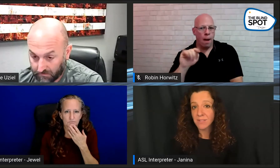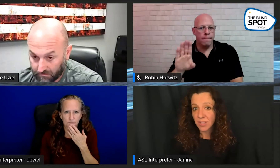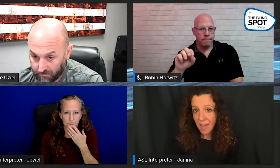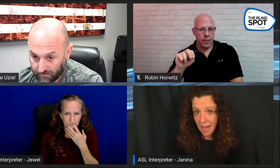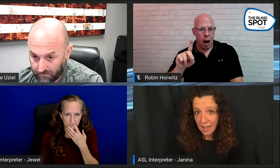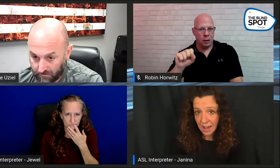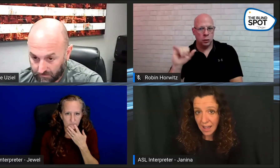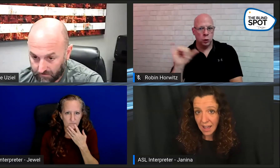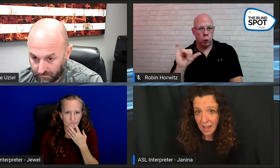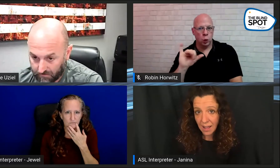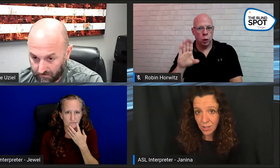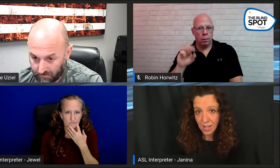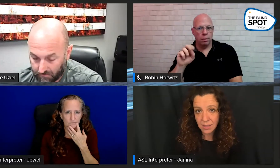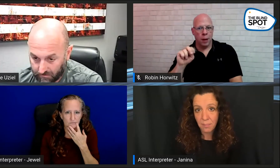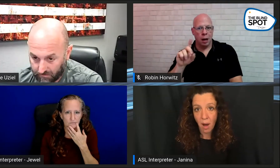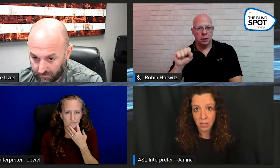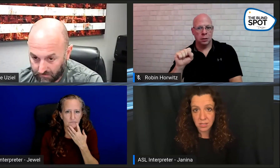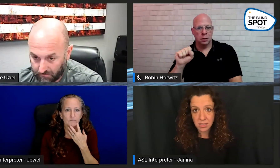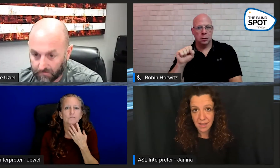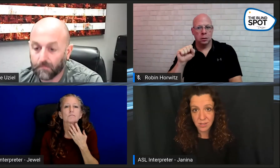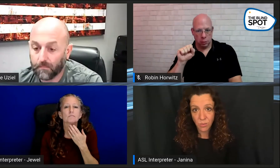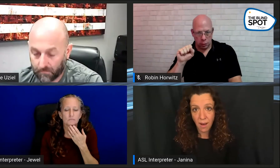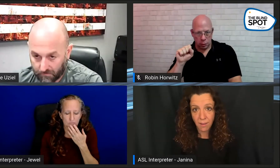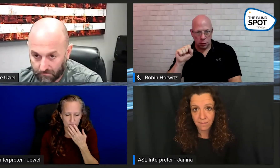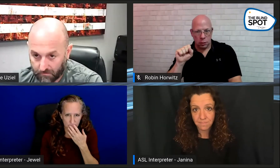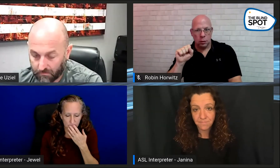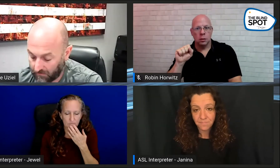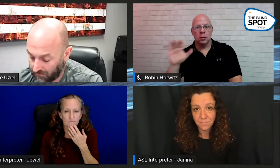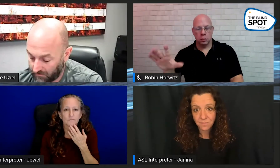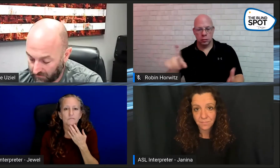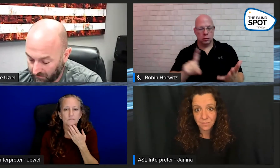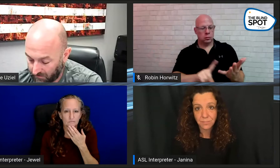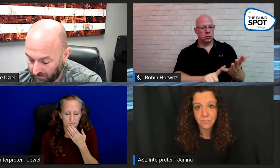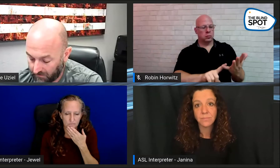And then after that, I look at the bonds as well.